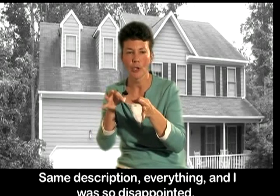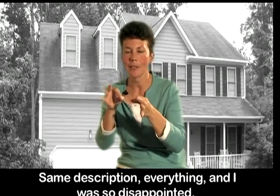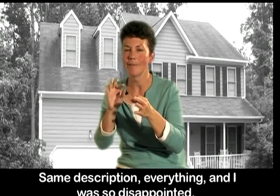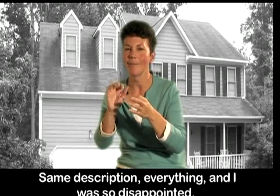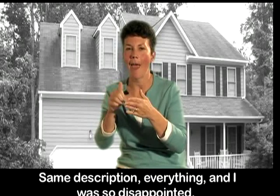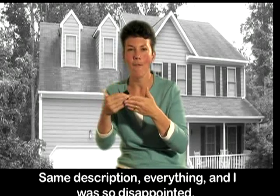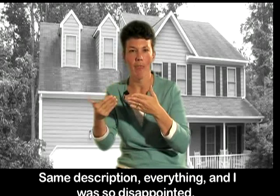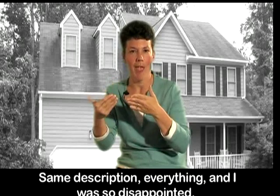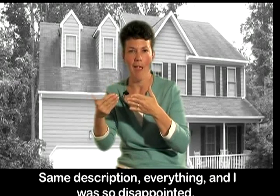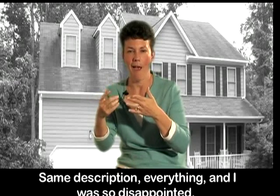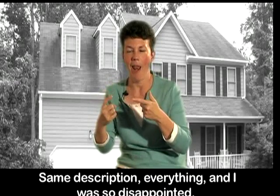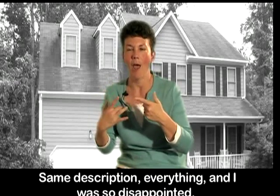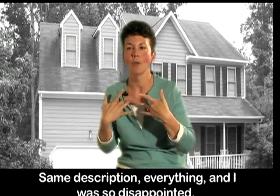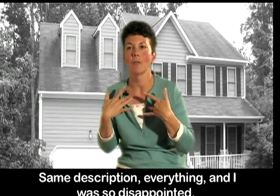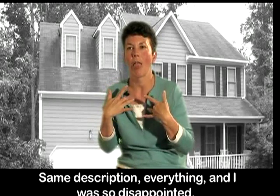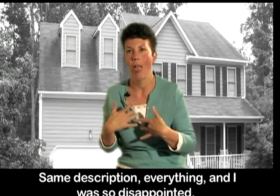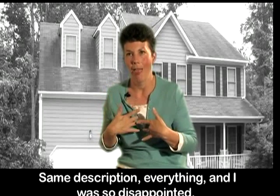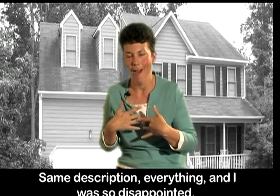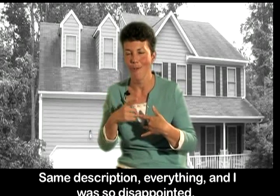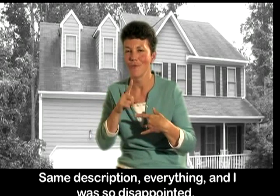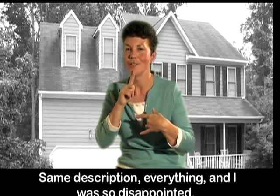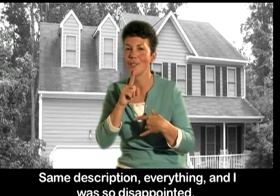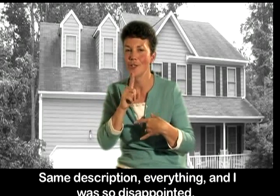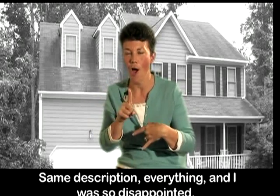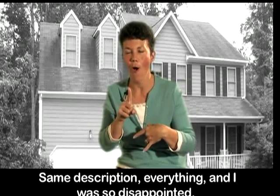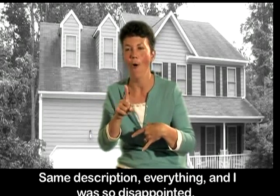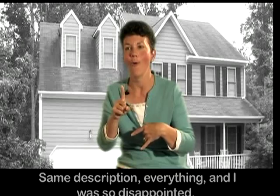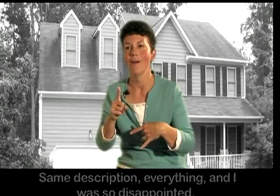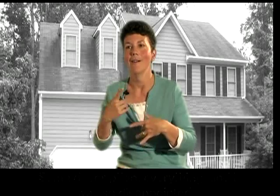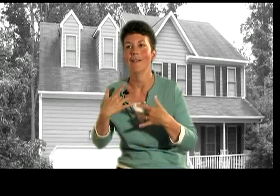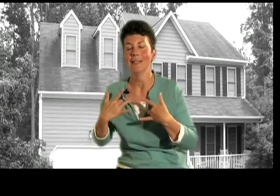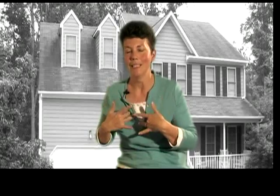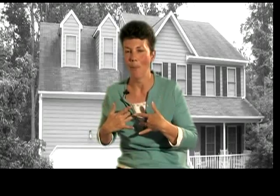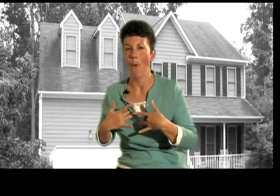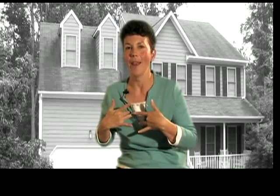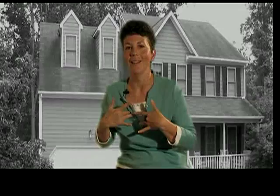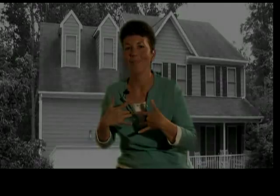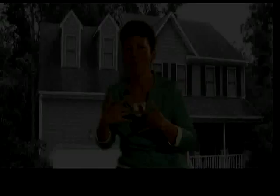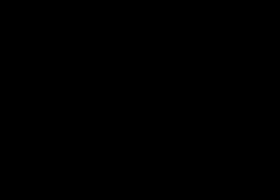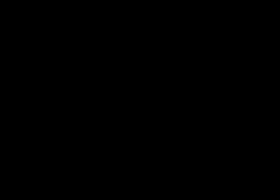description, everything, and I was so disappointed.